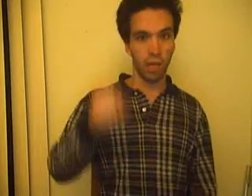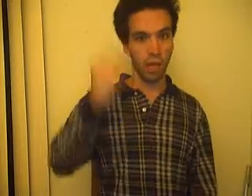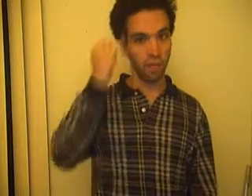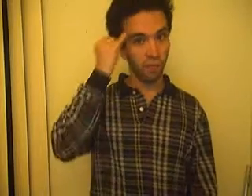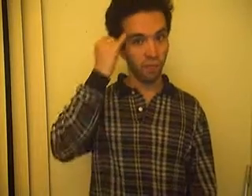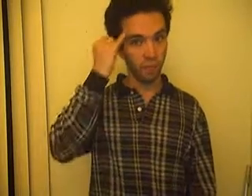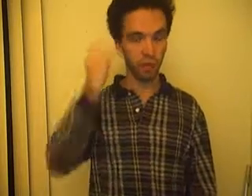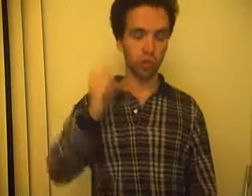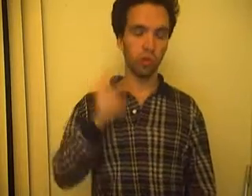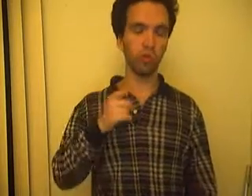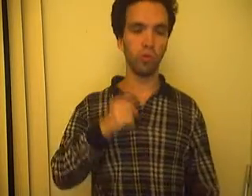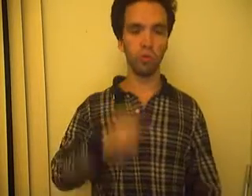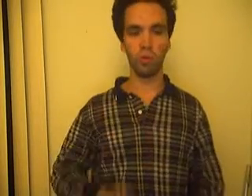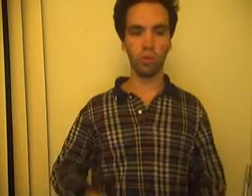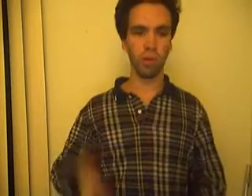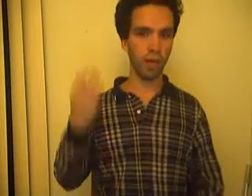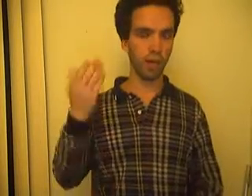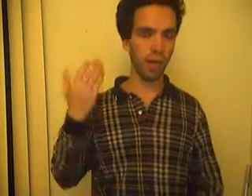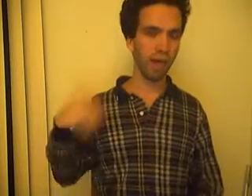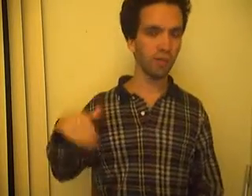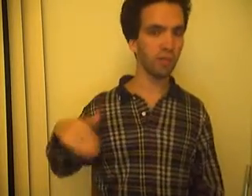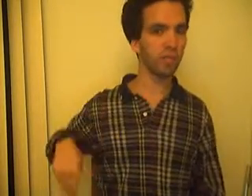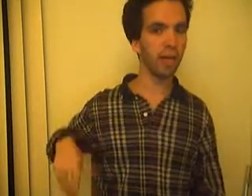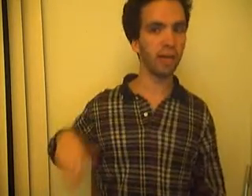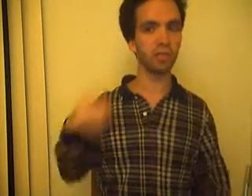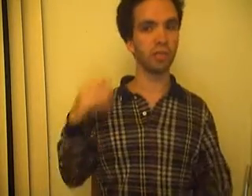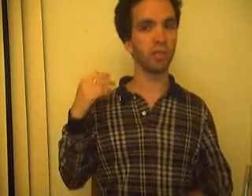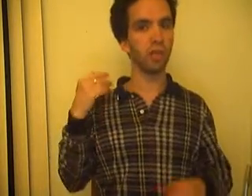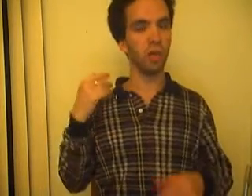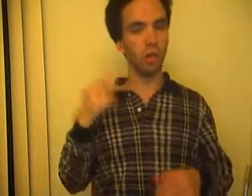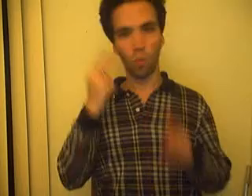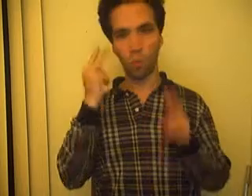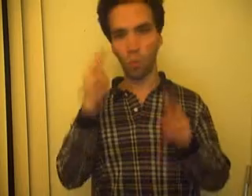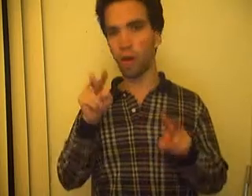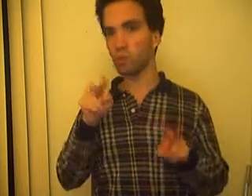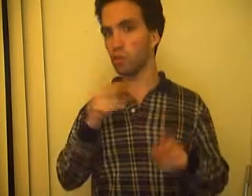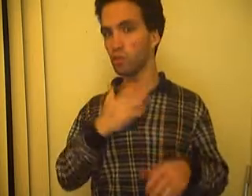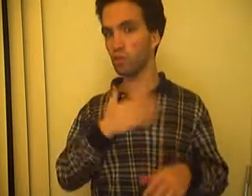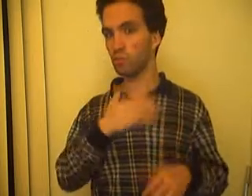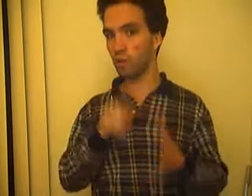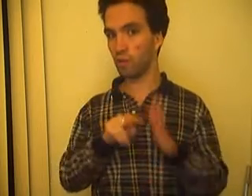if you haven't yet watched my video,